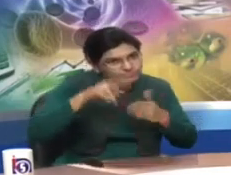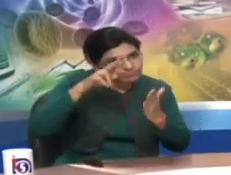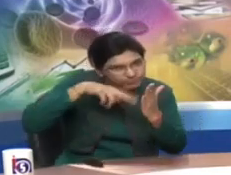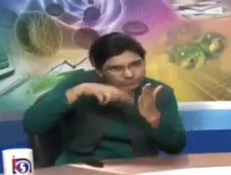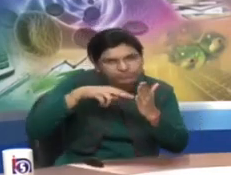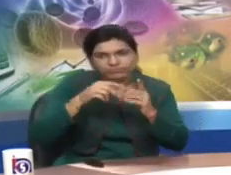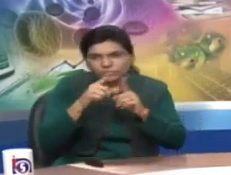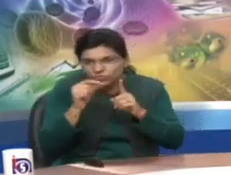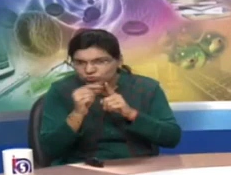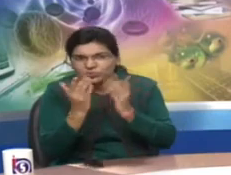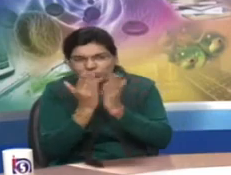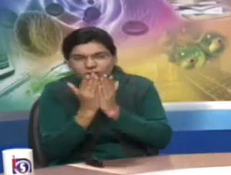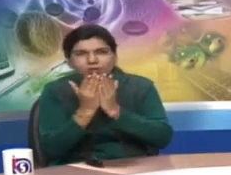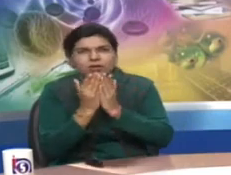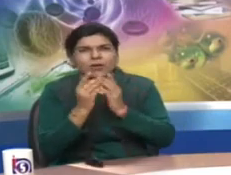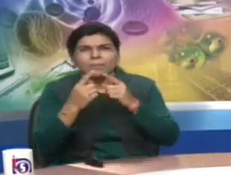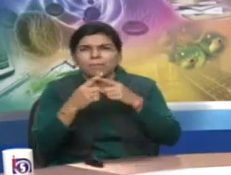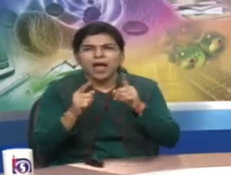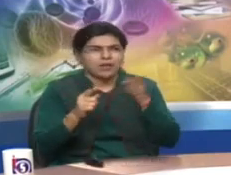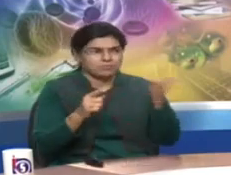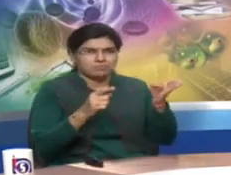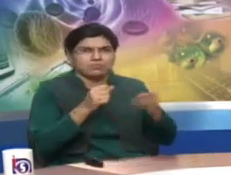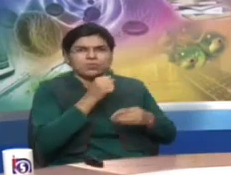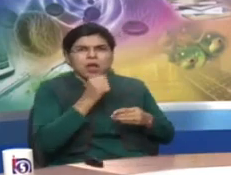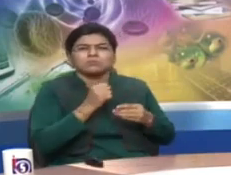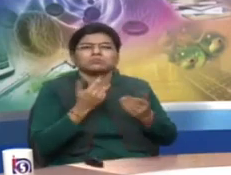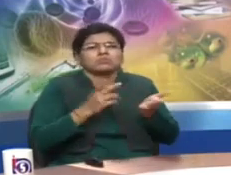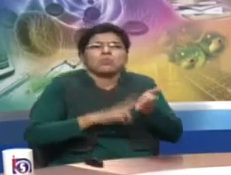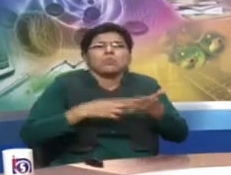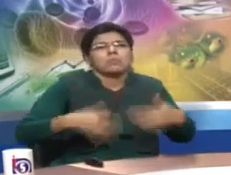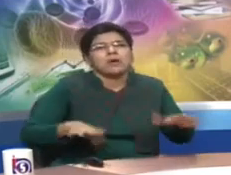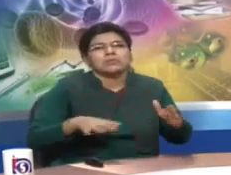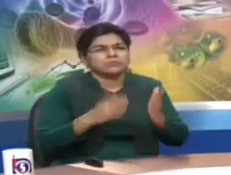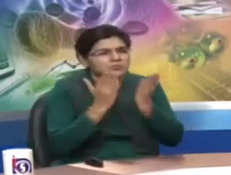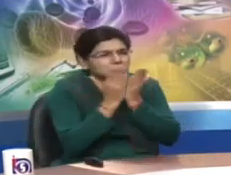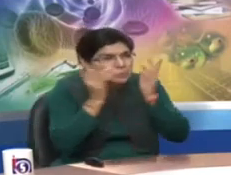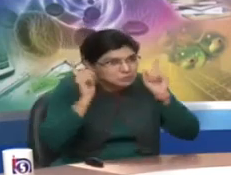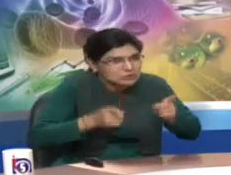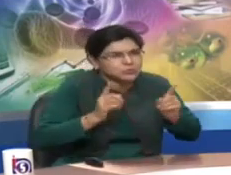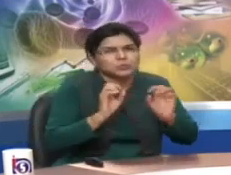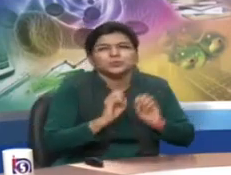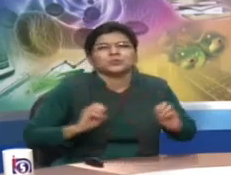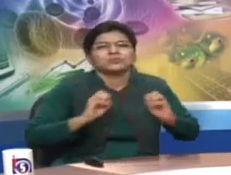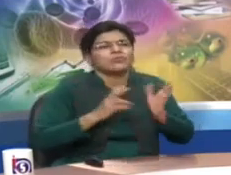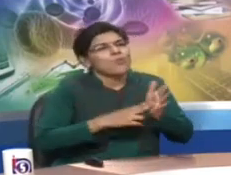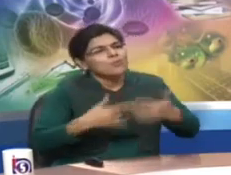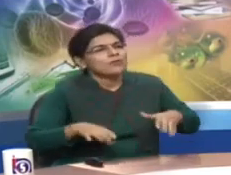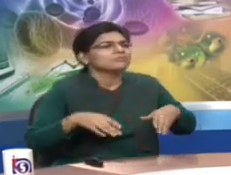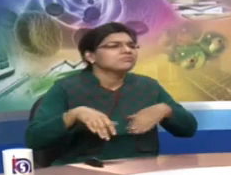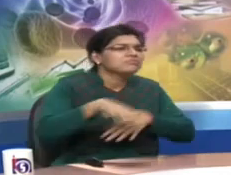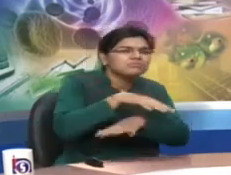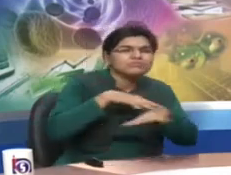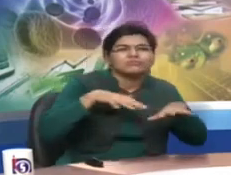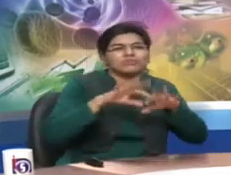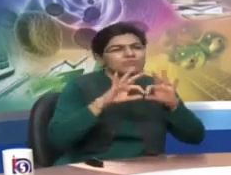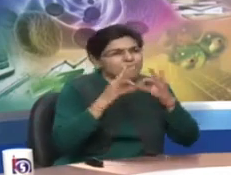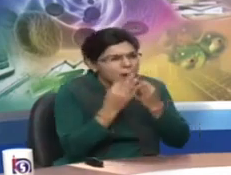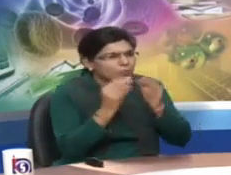is? Reading, studying. But when I see my grandmother, she is